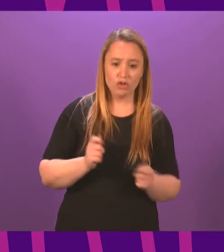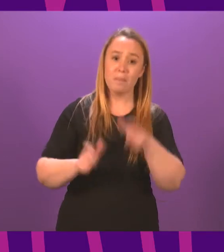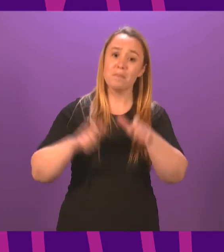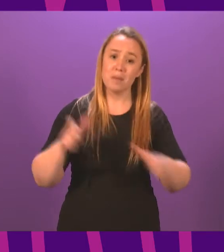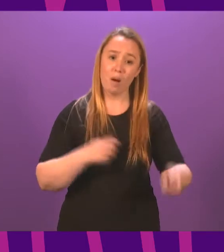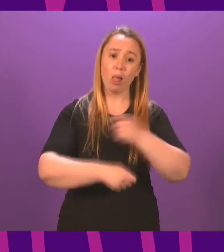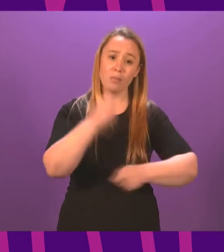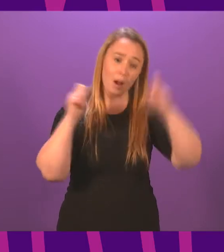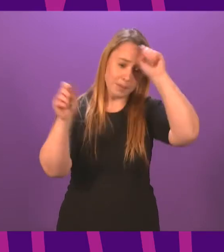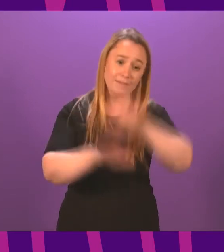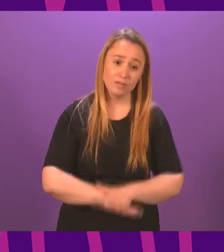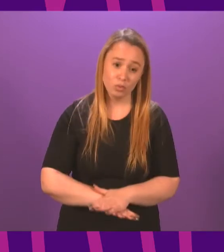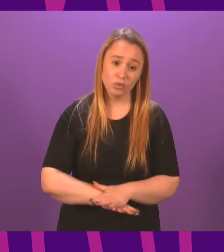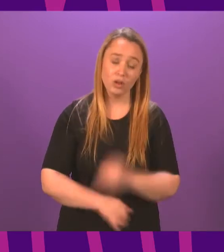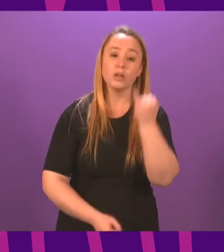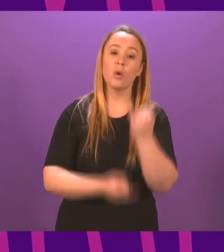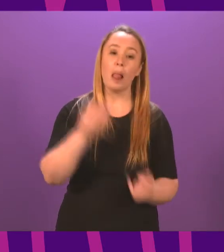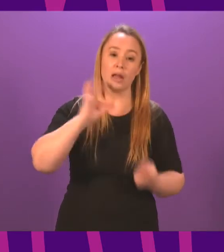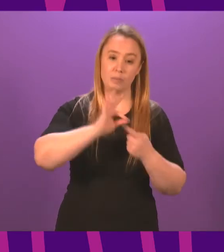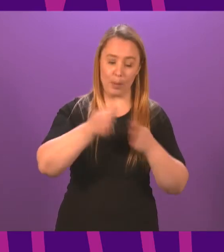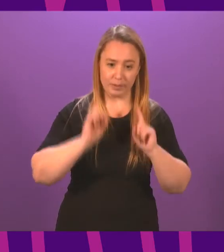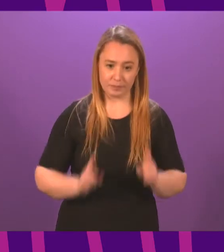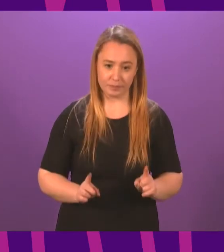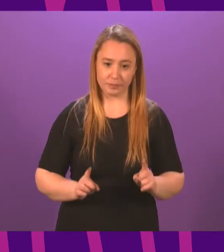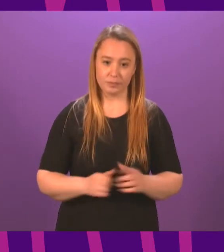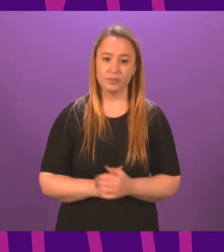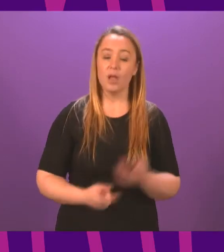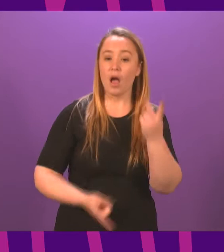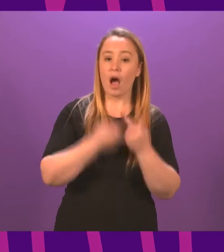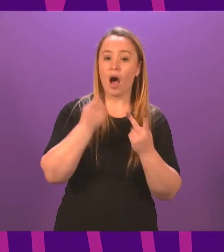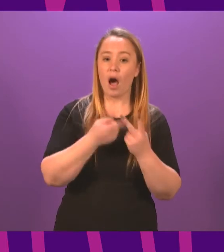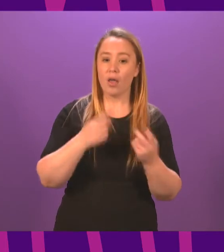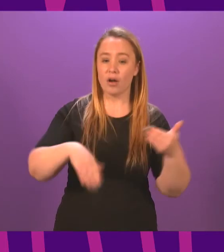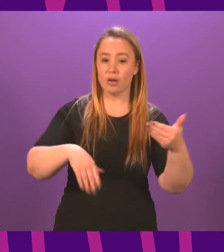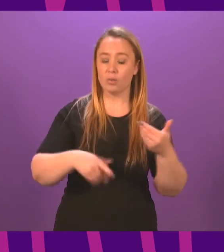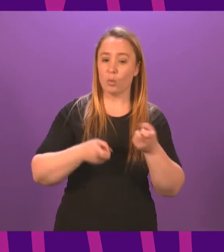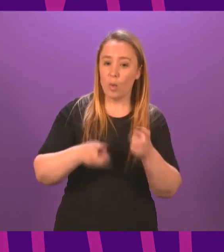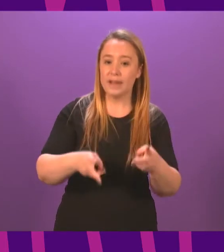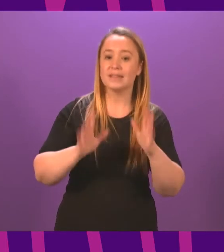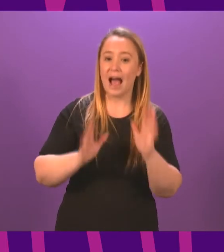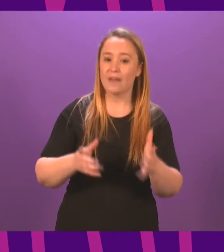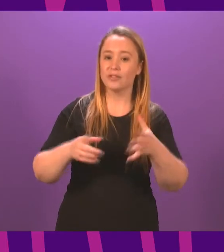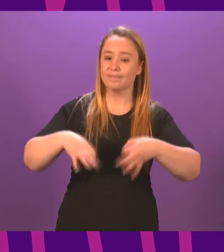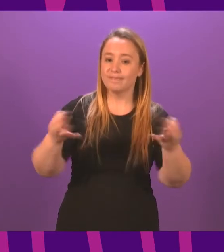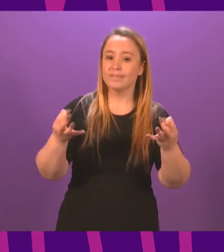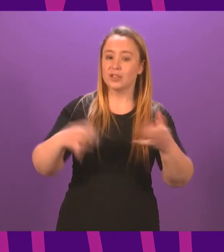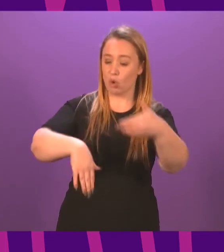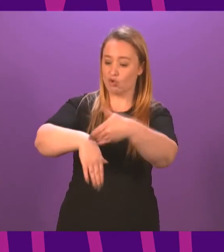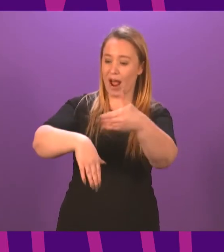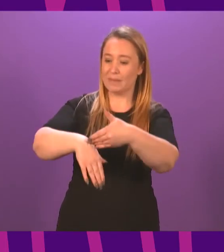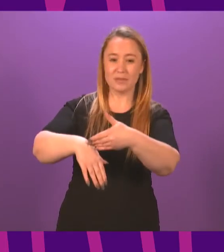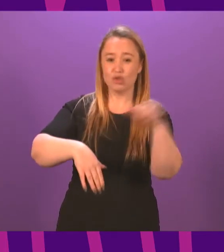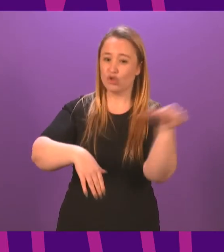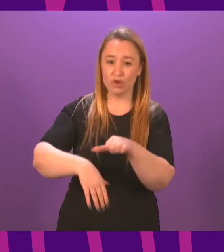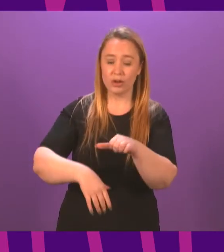my final point is this. We should be pursuing alternatives to criminality because, in the end, the people